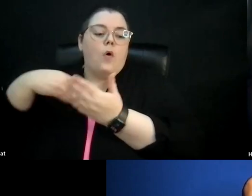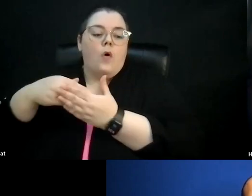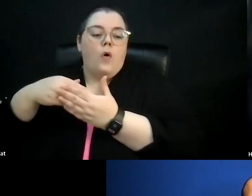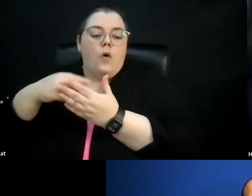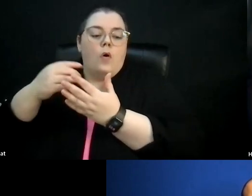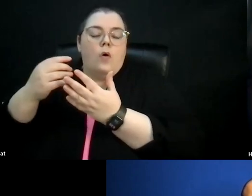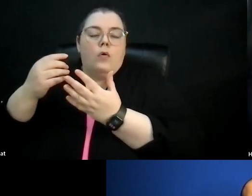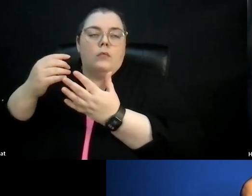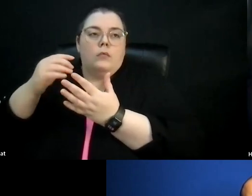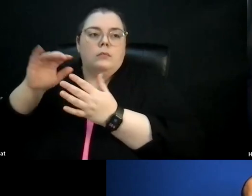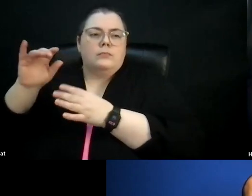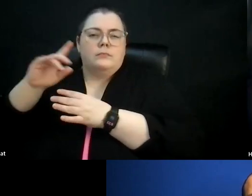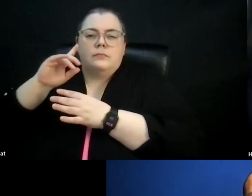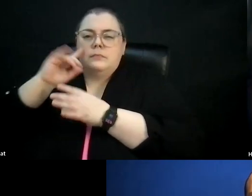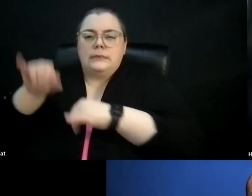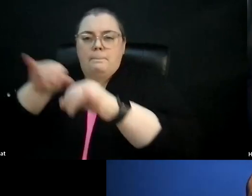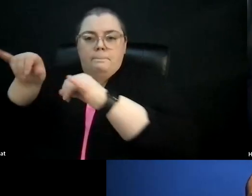it, and